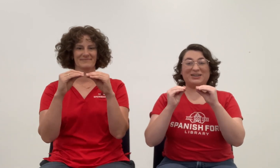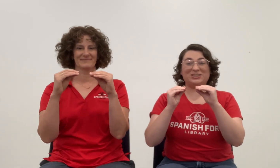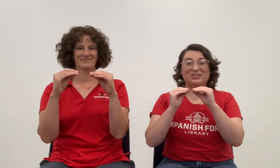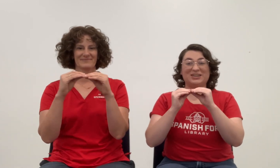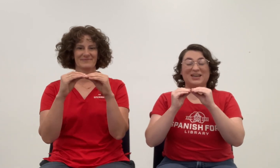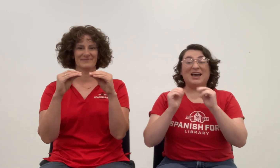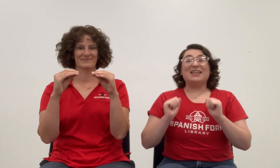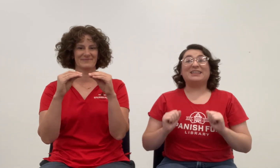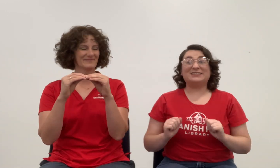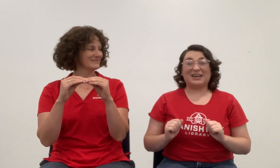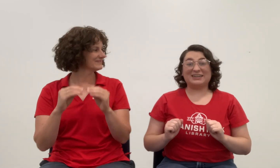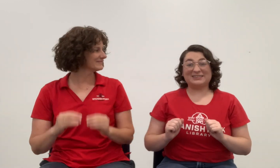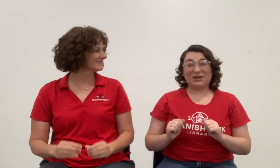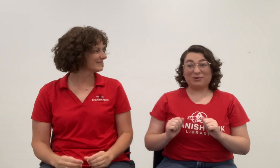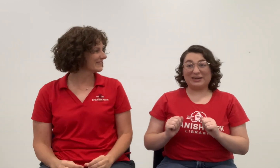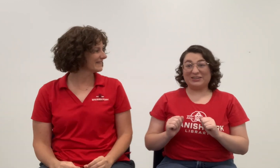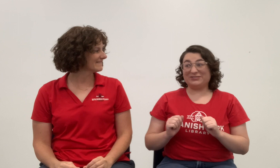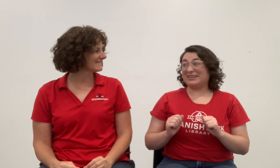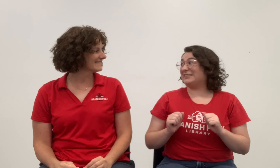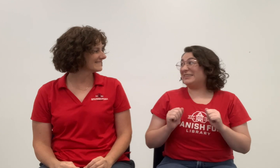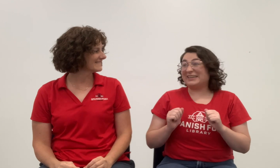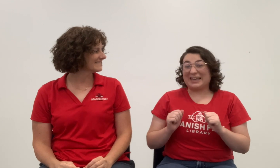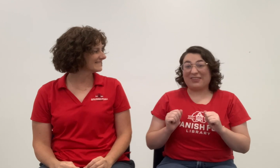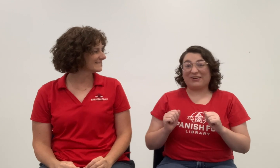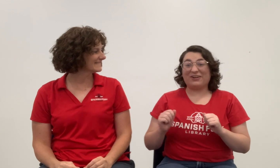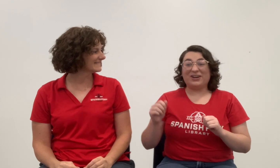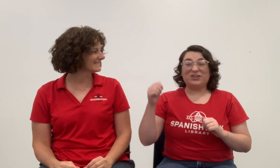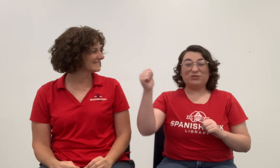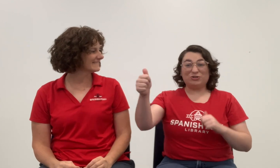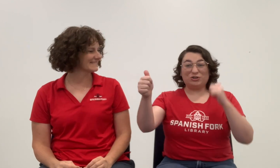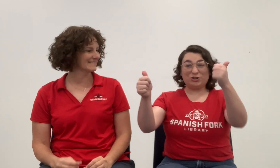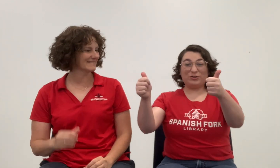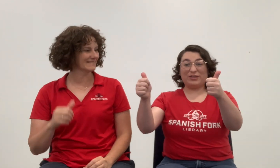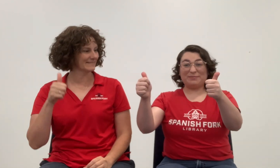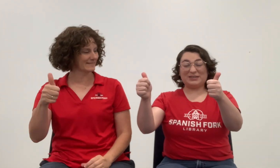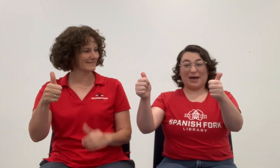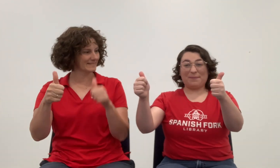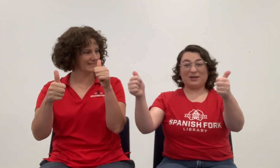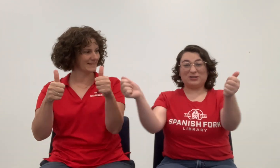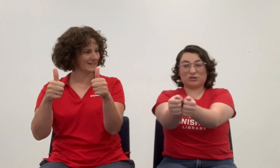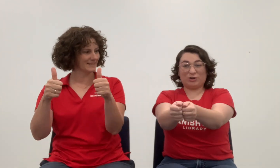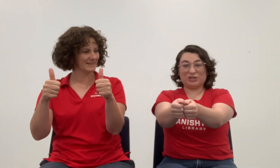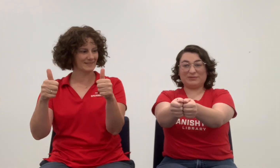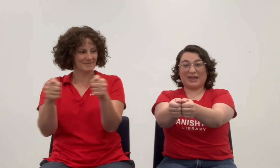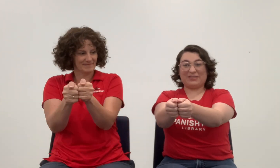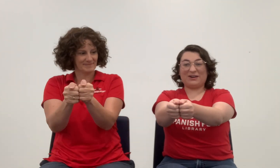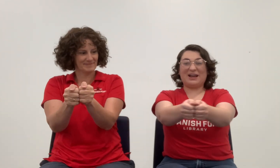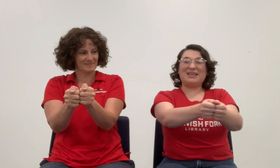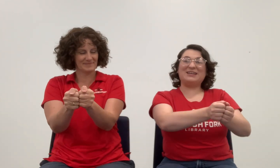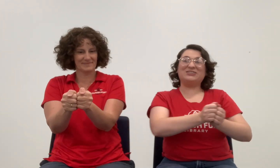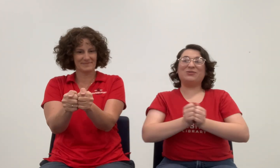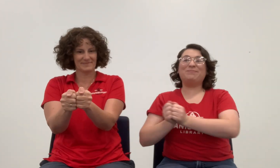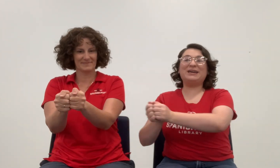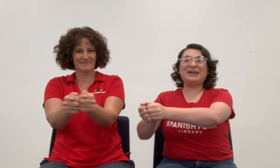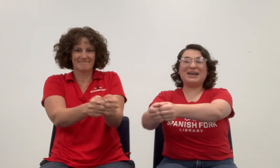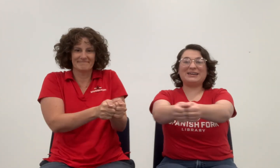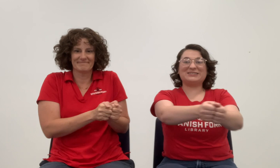language. The second sign we're gonna use is together. You do two thumbs up, squish them together, and then do a big